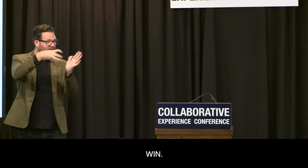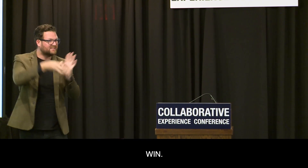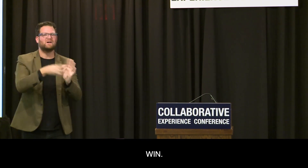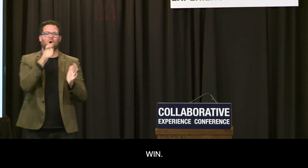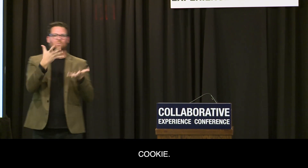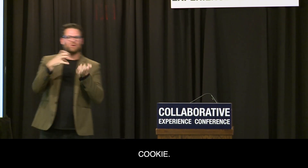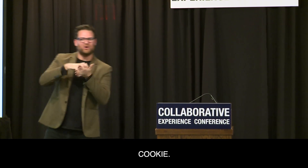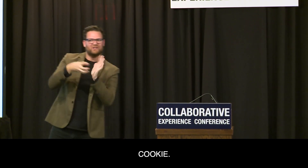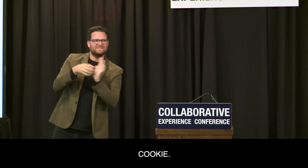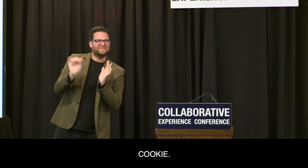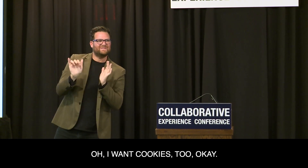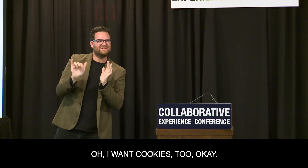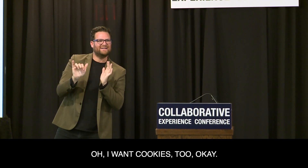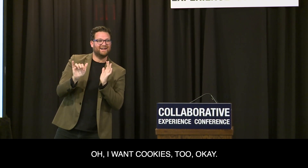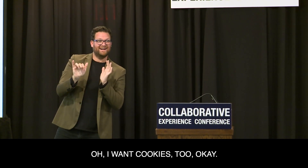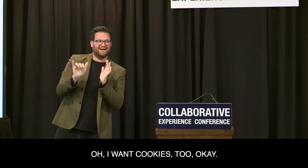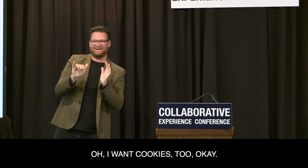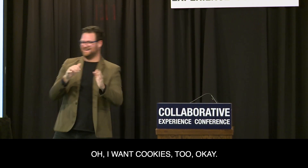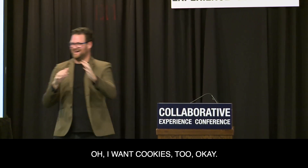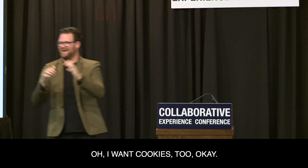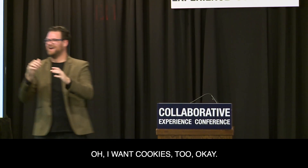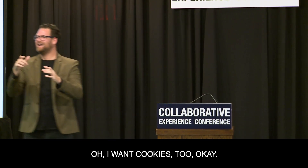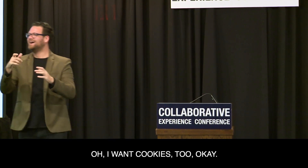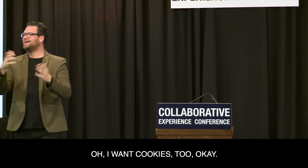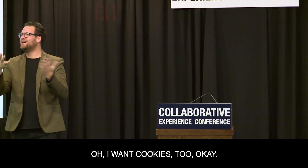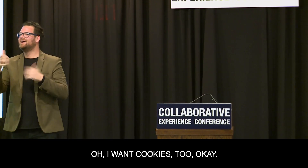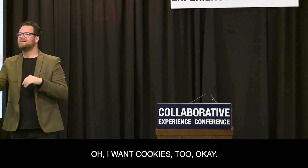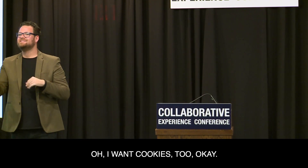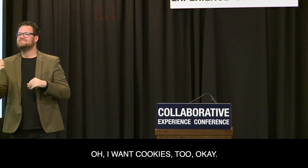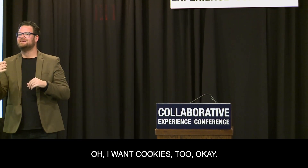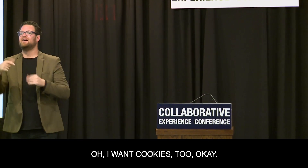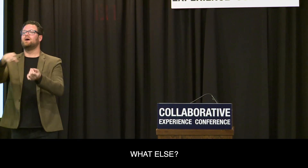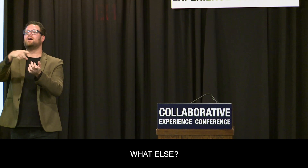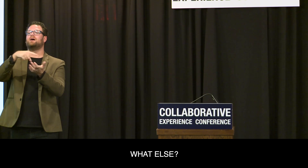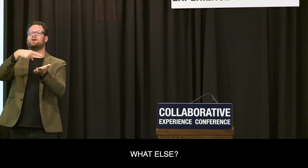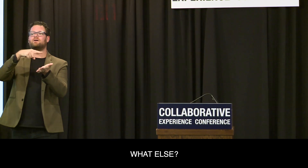Win, cookie. Oh, I want cookies too. Okay. What else?